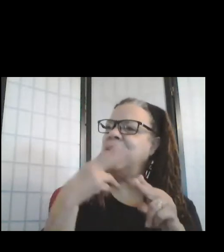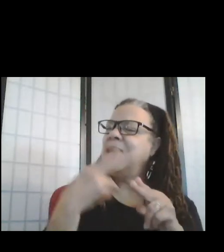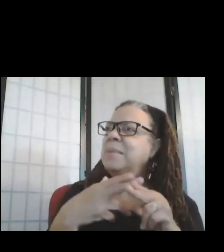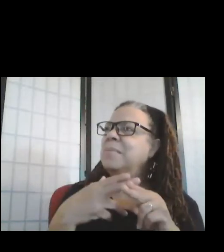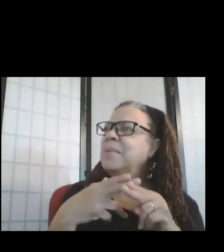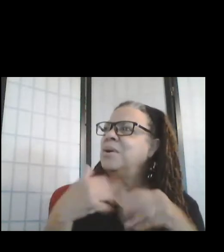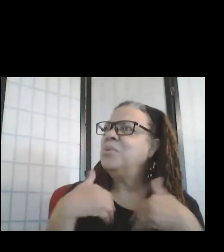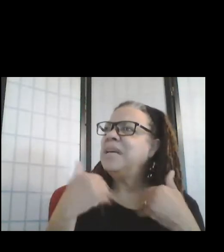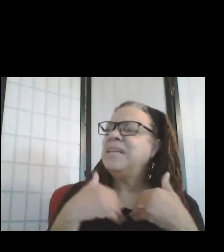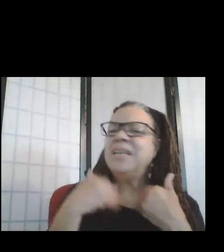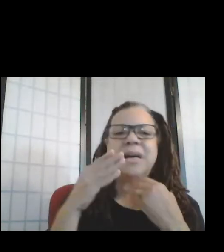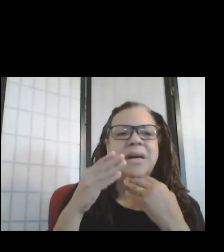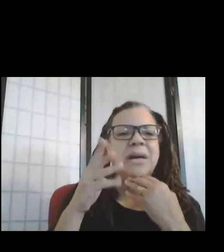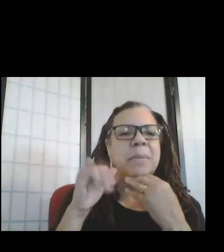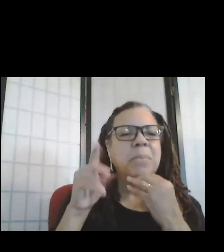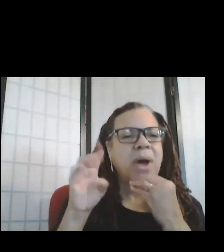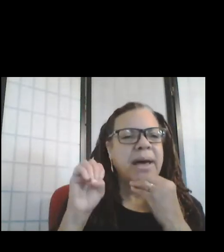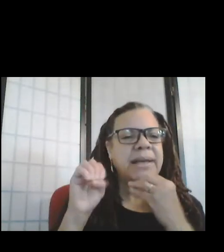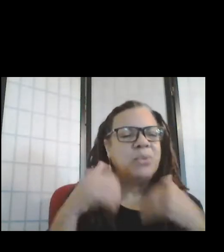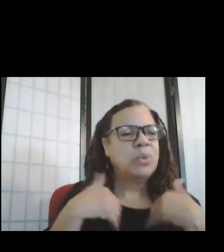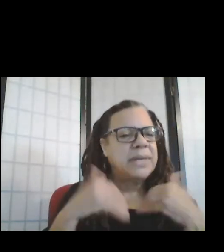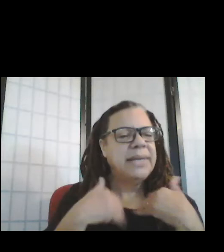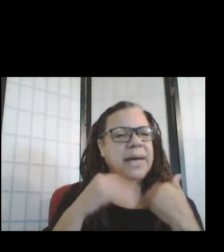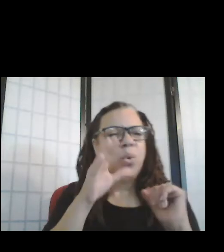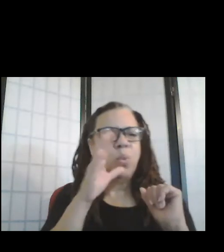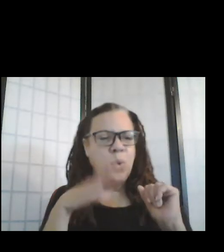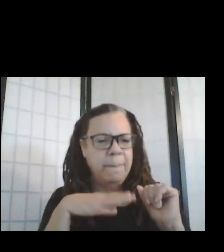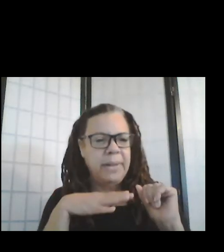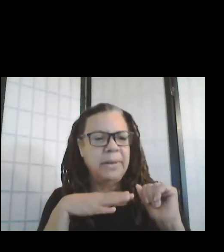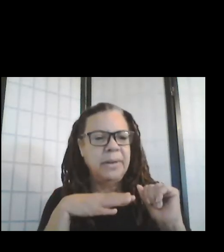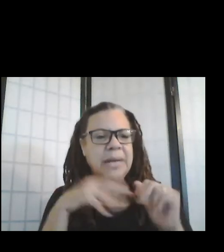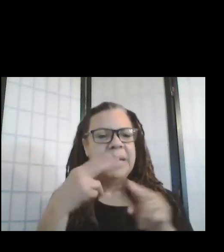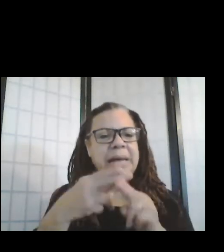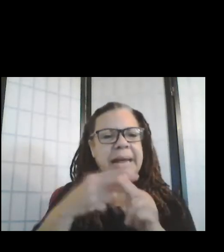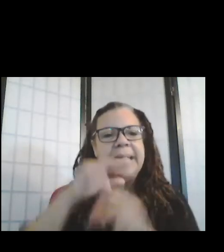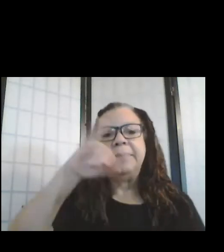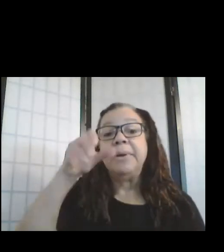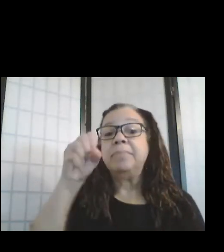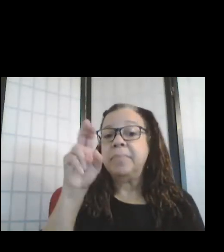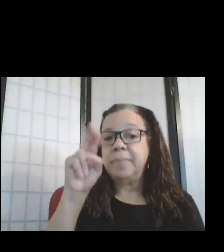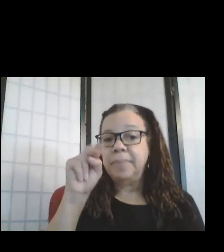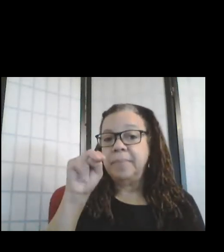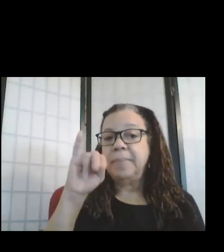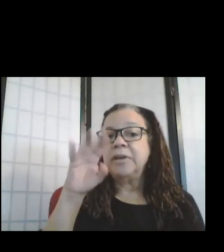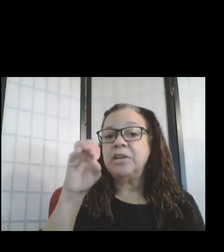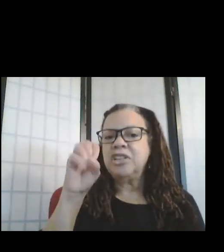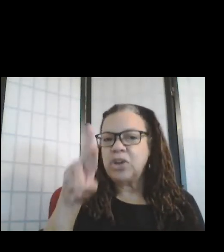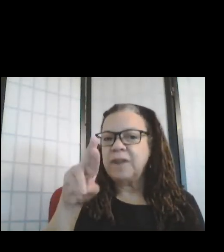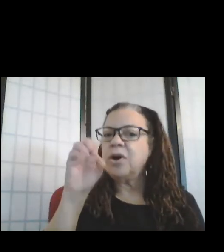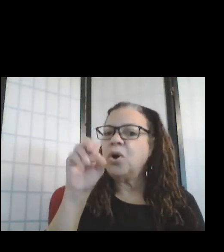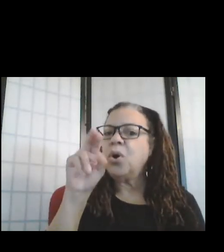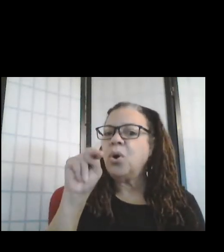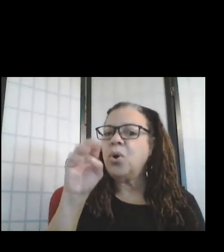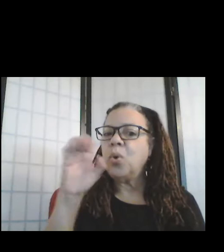it, was a lovely young actress and model named Jennifer O'Neill. So this is called